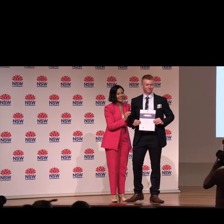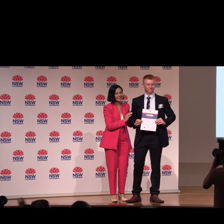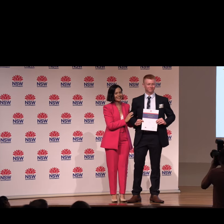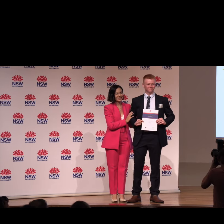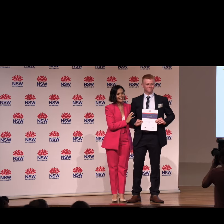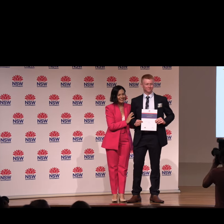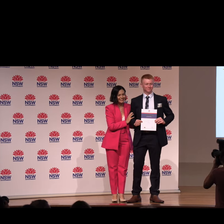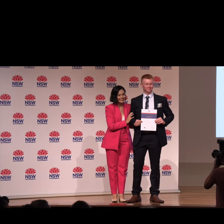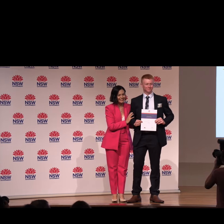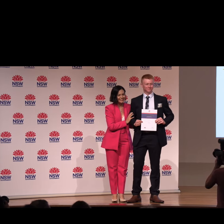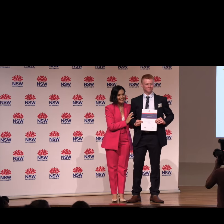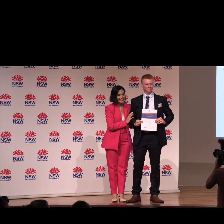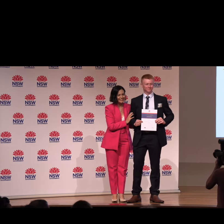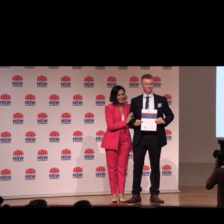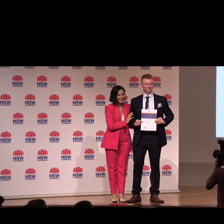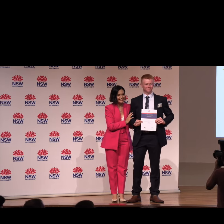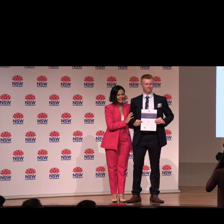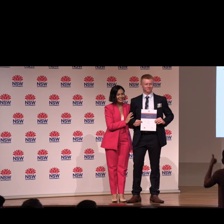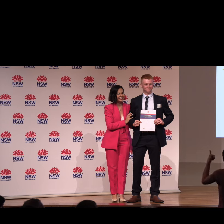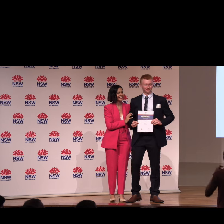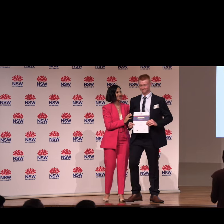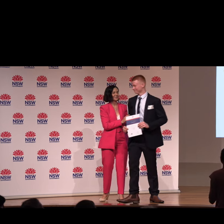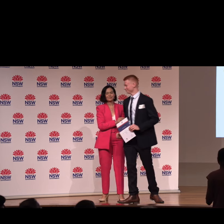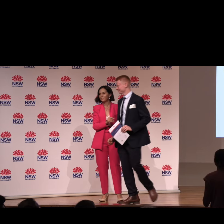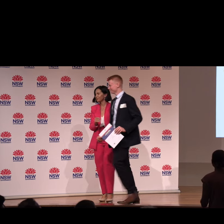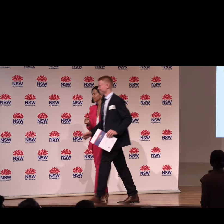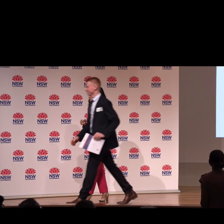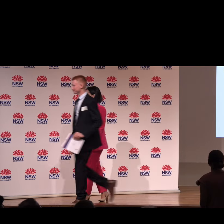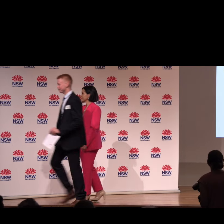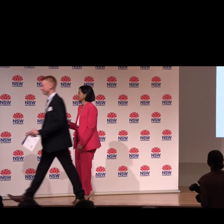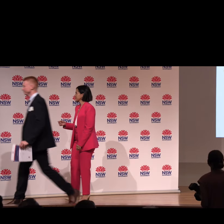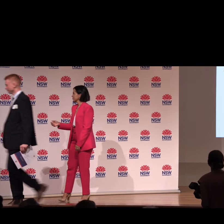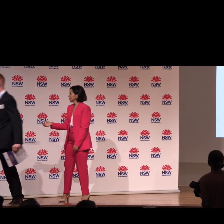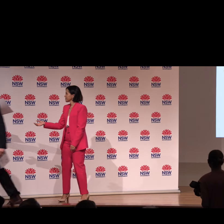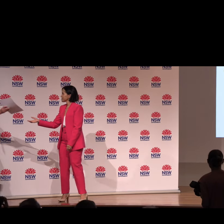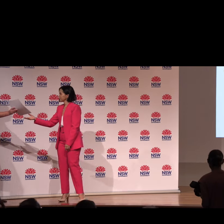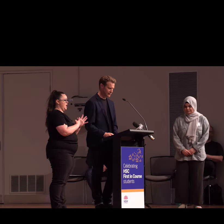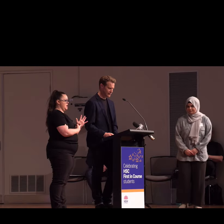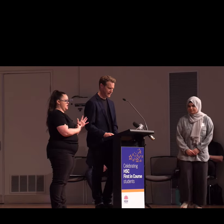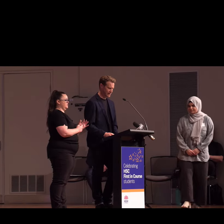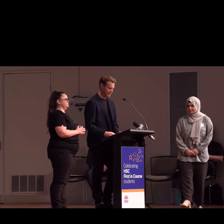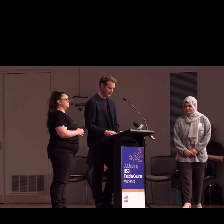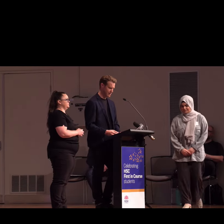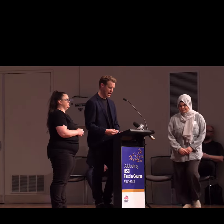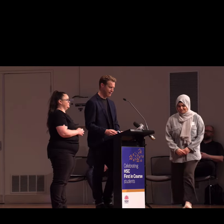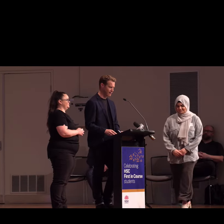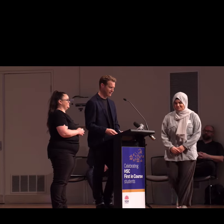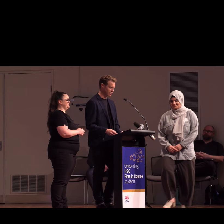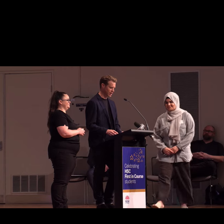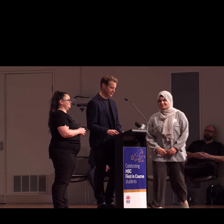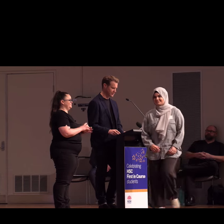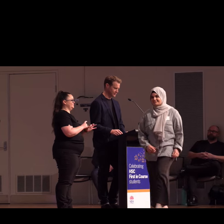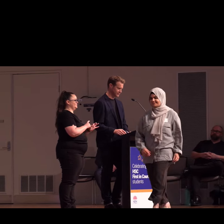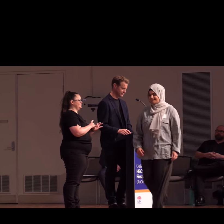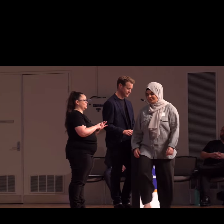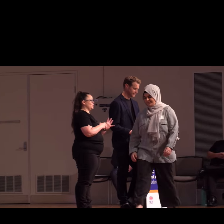In mathematics standard two, equal first, Sana Qasim Al-Sukini, Al-Faisal